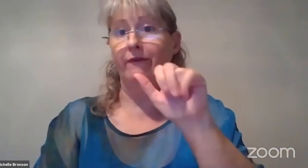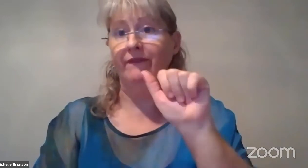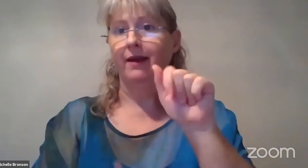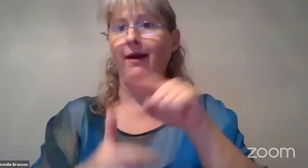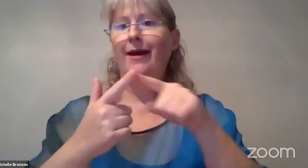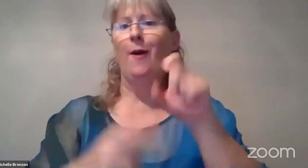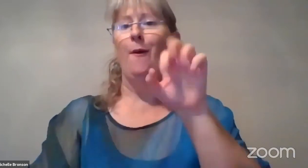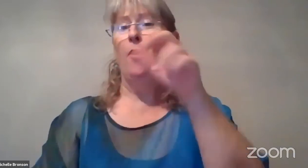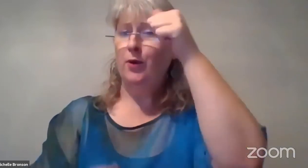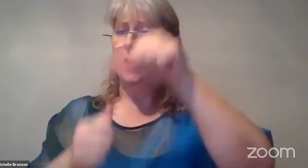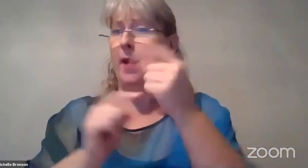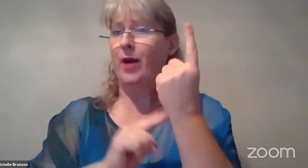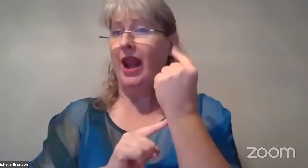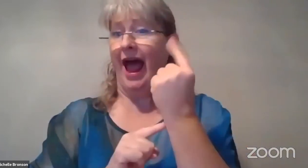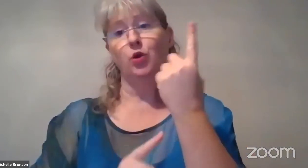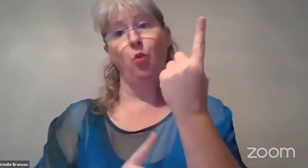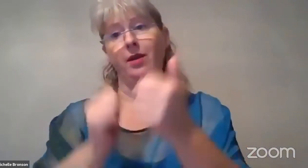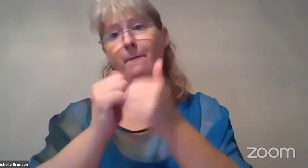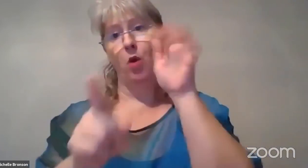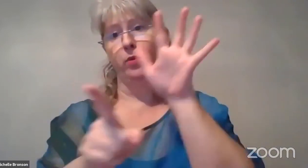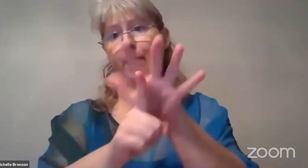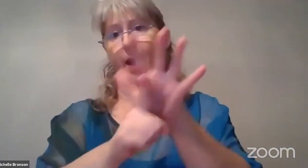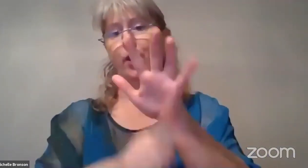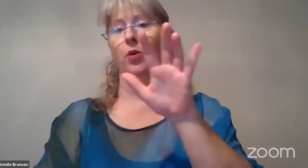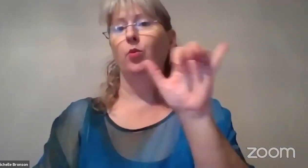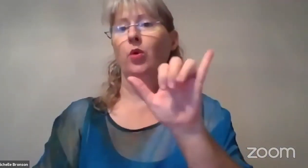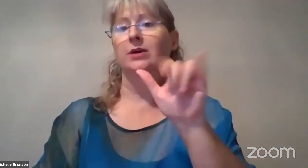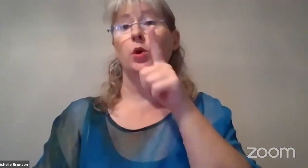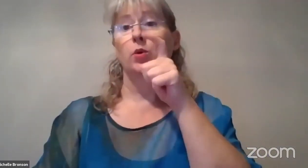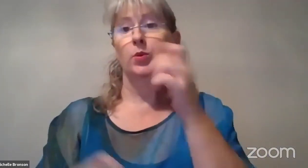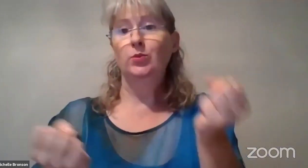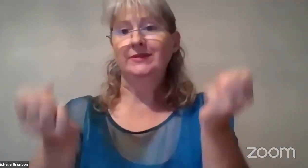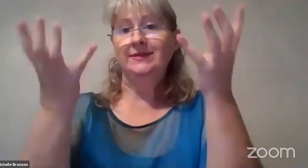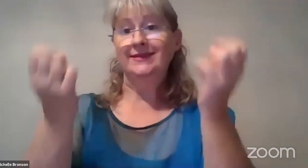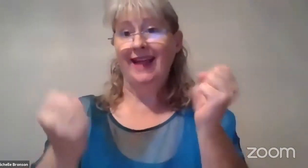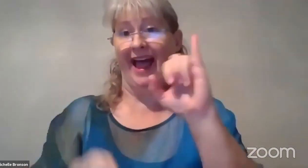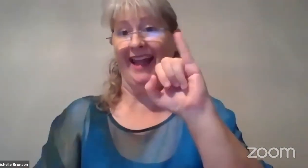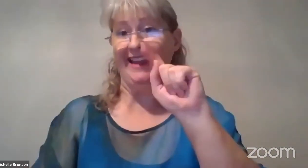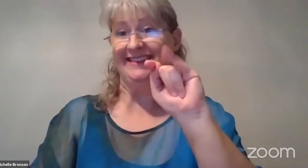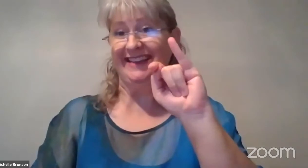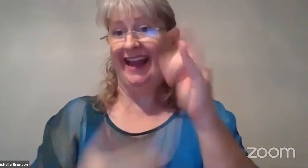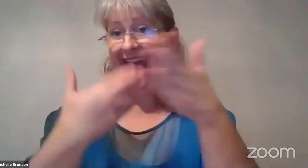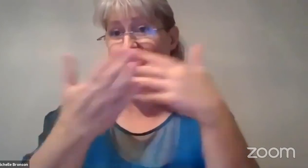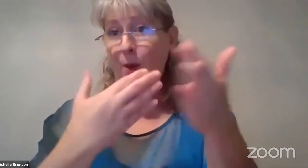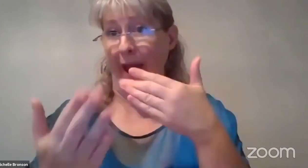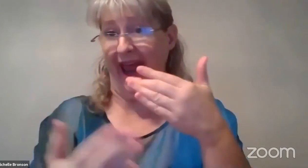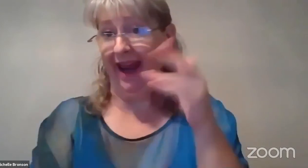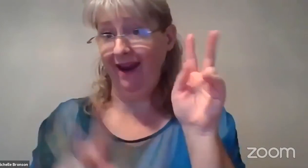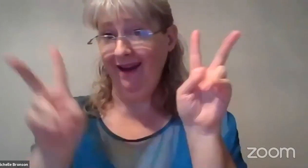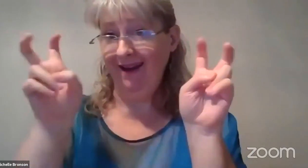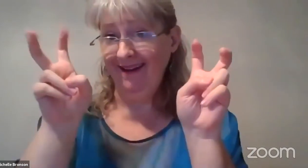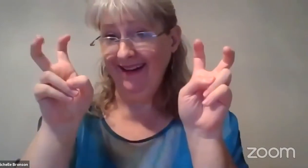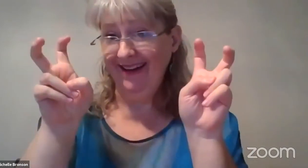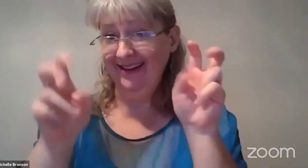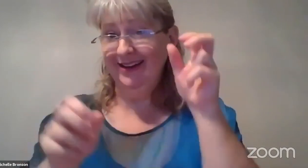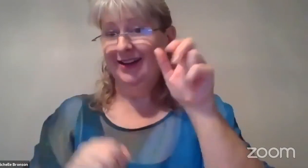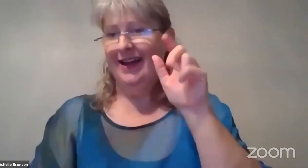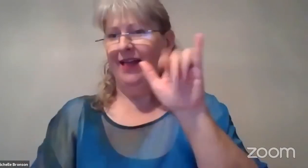through Friday. We have a trivia game. If you recall last year, one of our most popular event is Who's Signed It